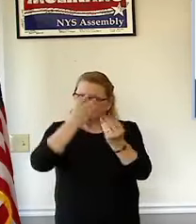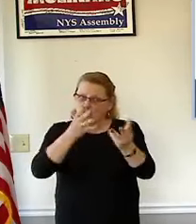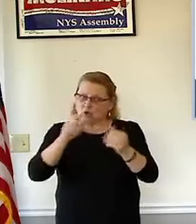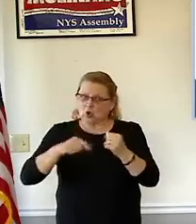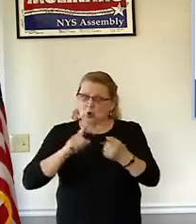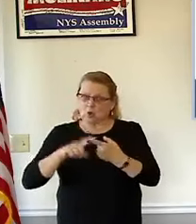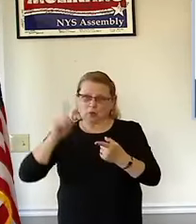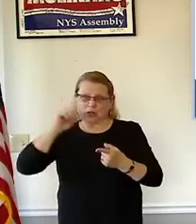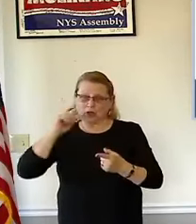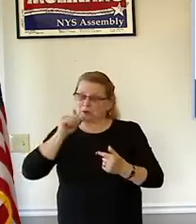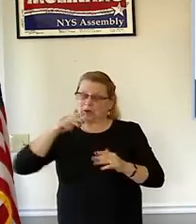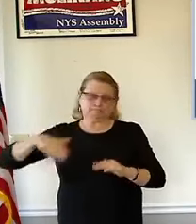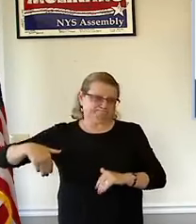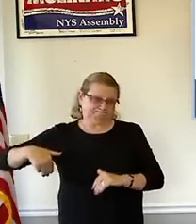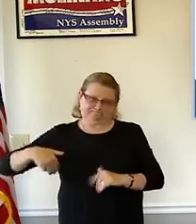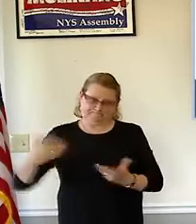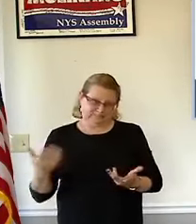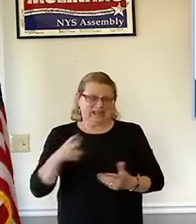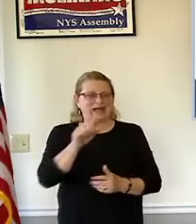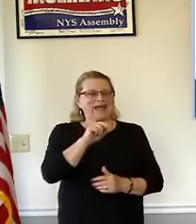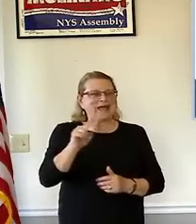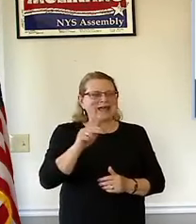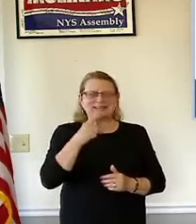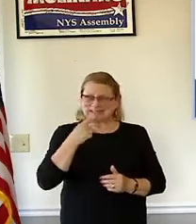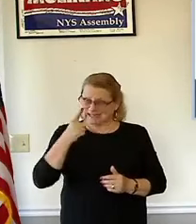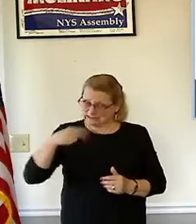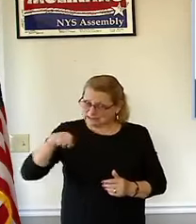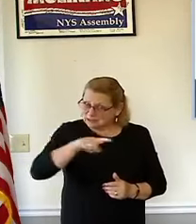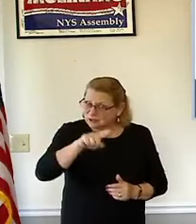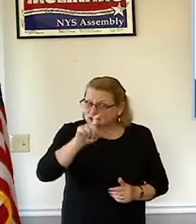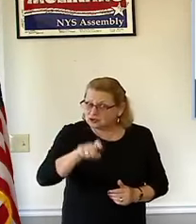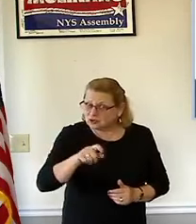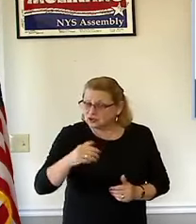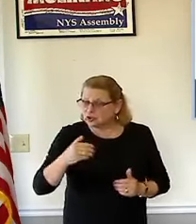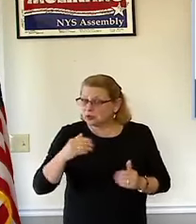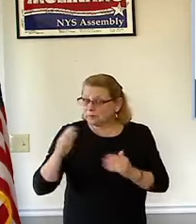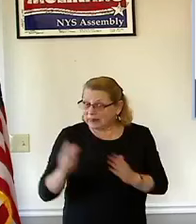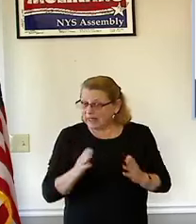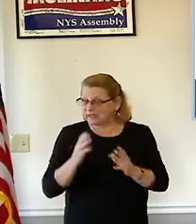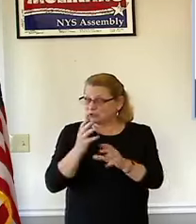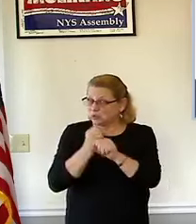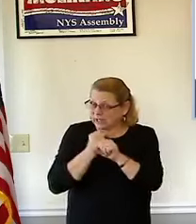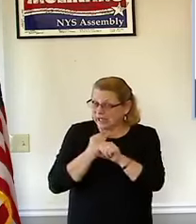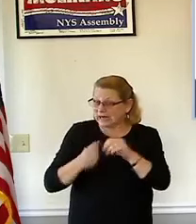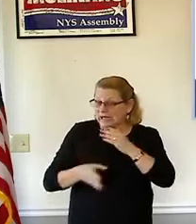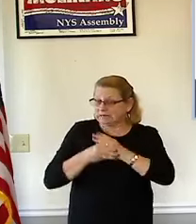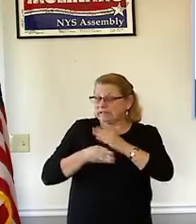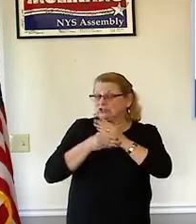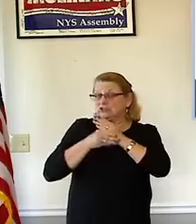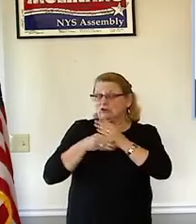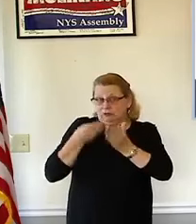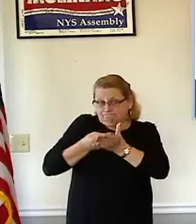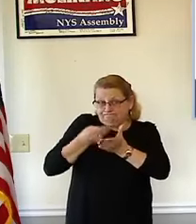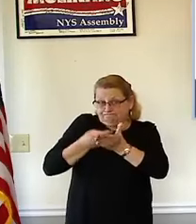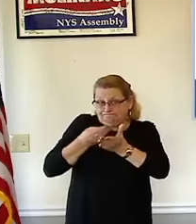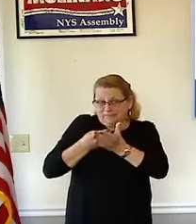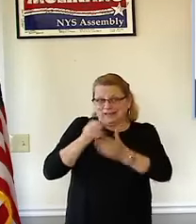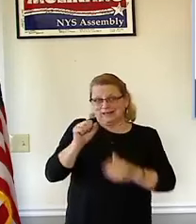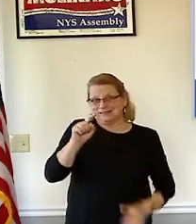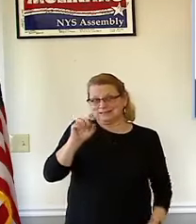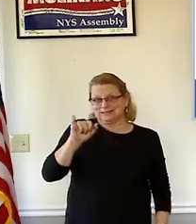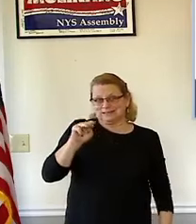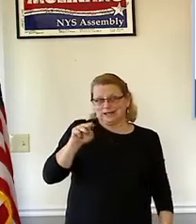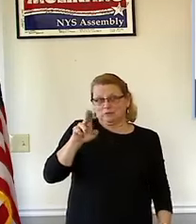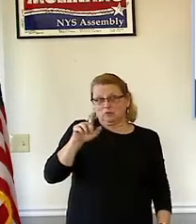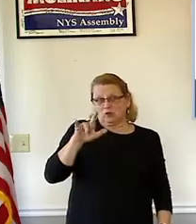on an additional stimulus check. You know, we can't say for certain, but we can tell you that Congress is debating state and local aid. We believe there will